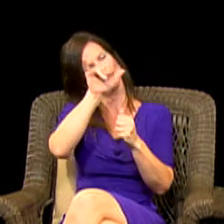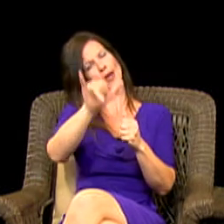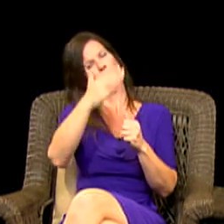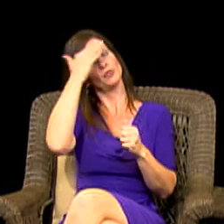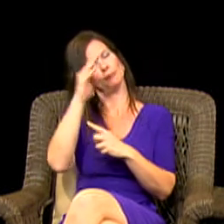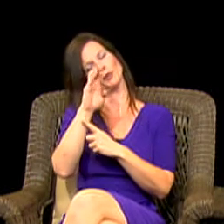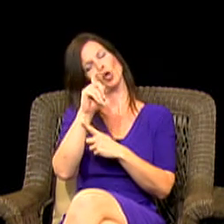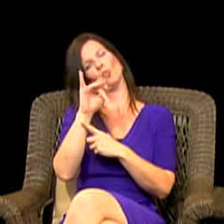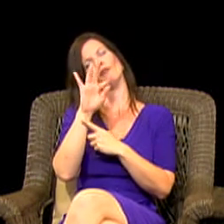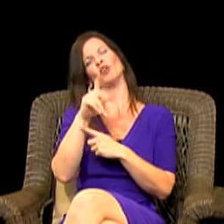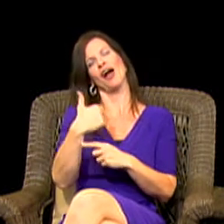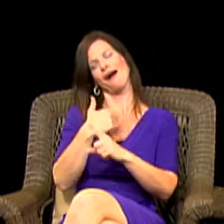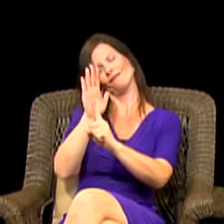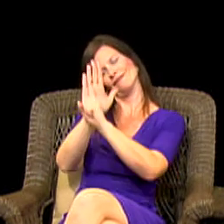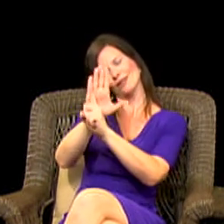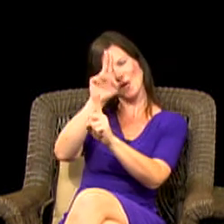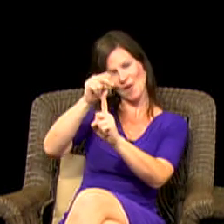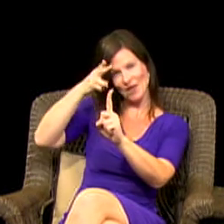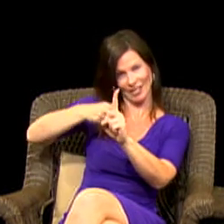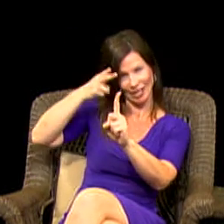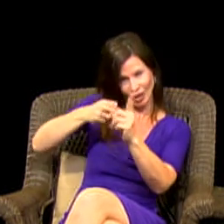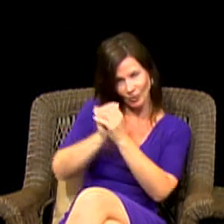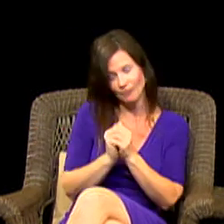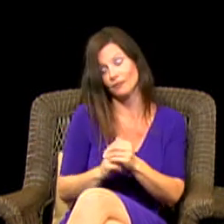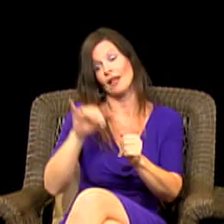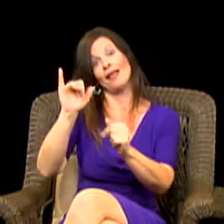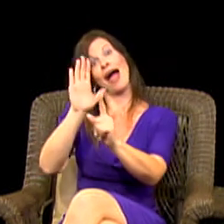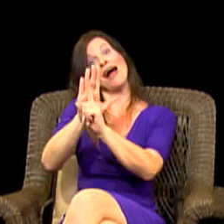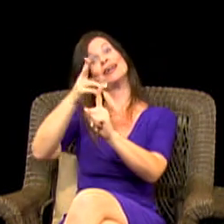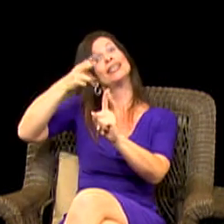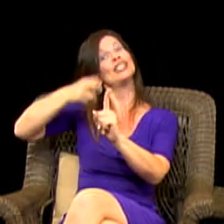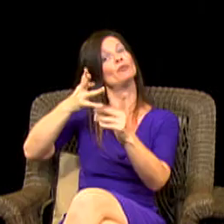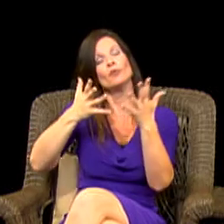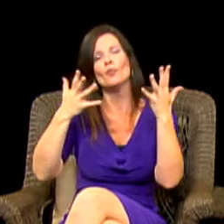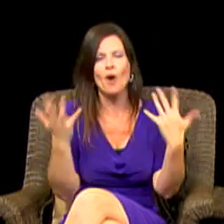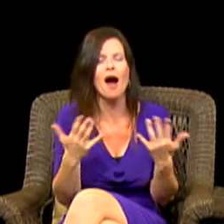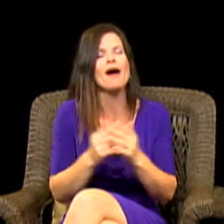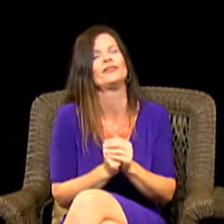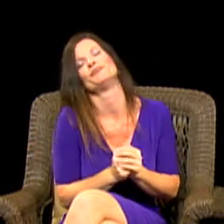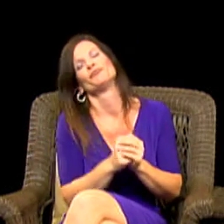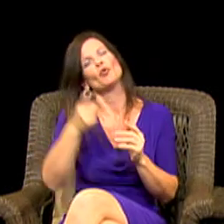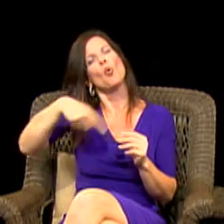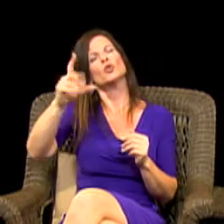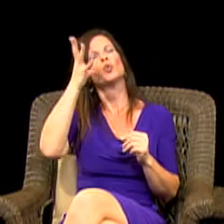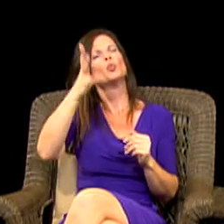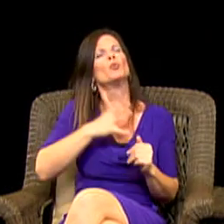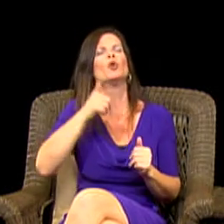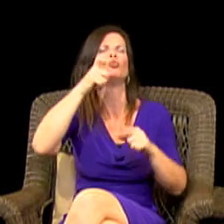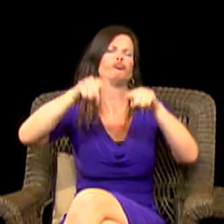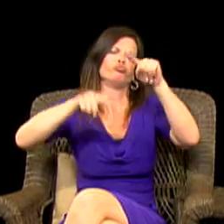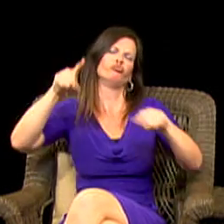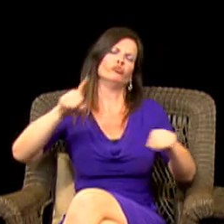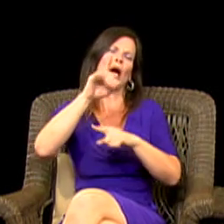particular segment with Beyoutiful is the history behind it. So what it is